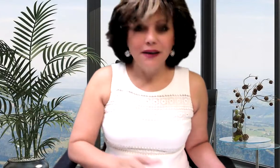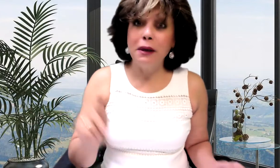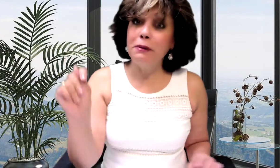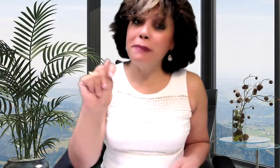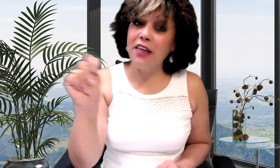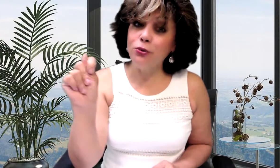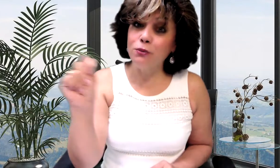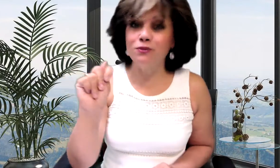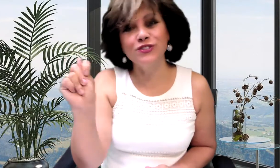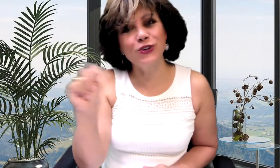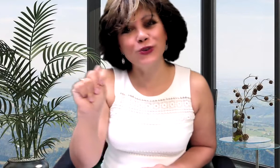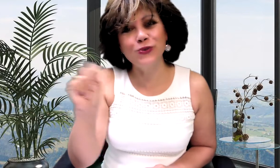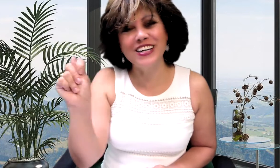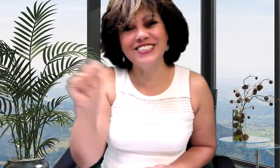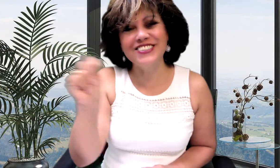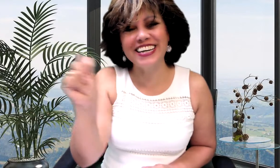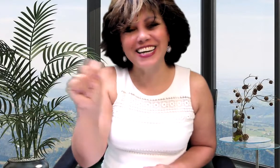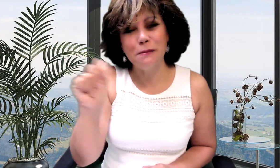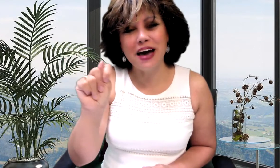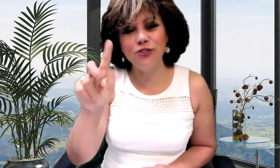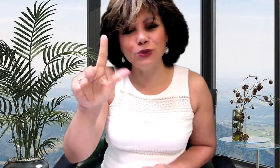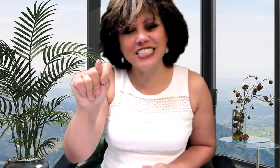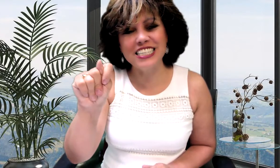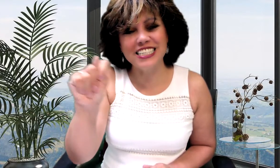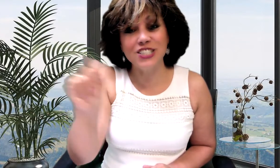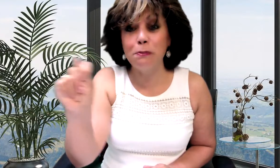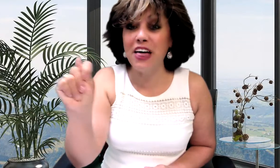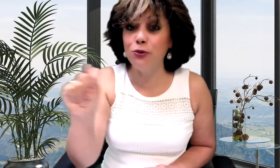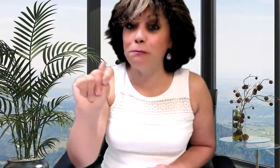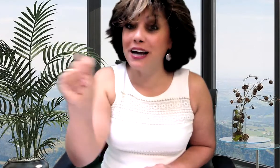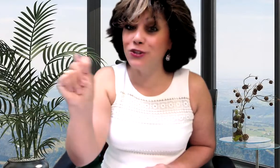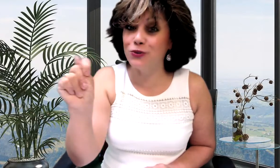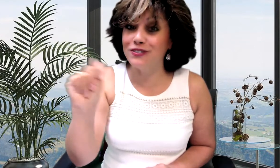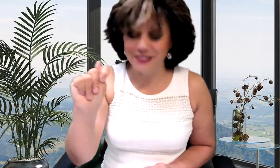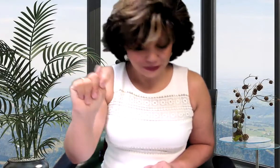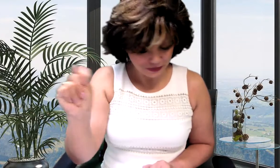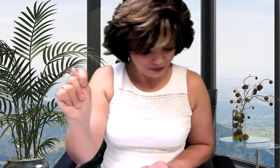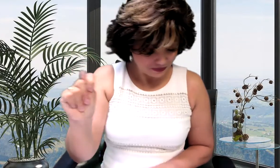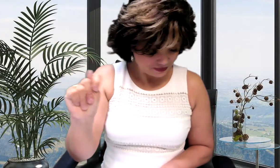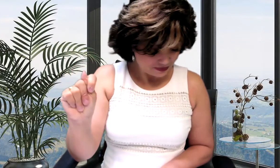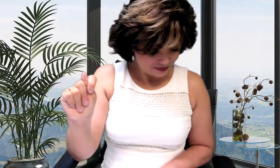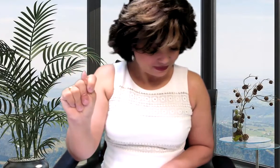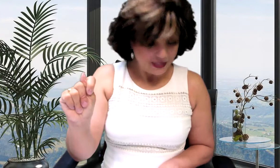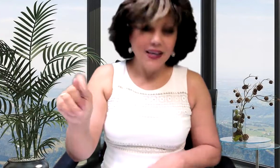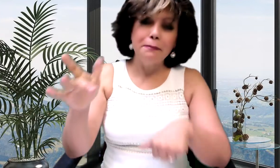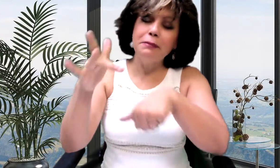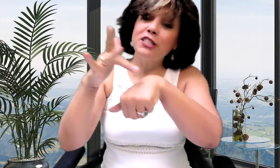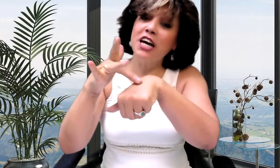Maybe bathroom for the older ones, right? Bathroom, tea, bathroom, baño. And maybe